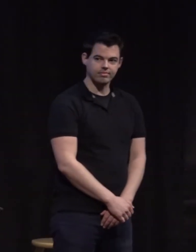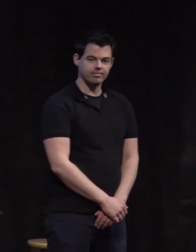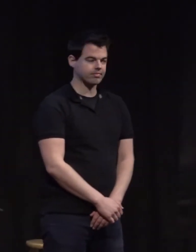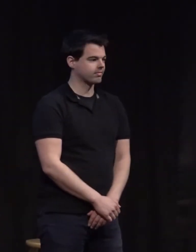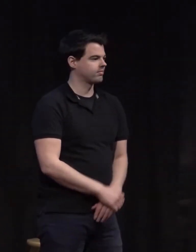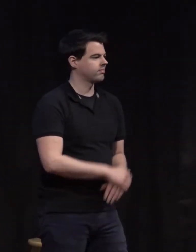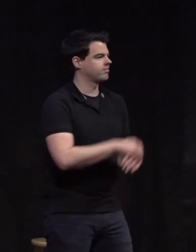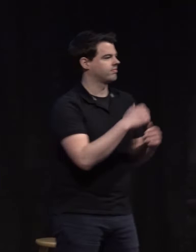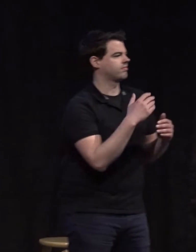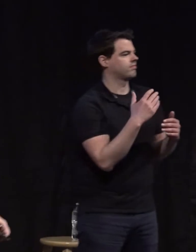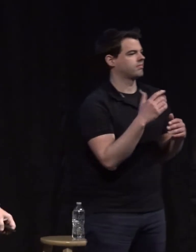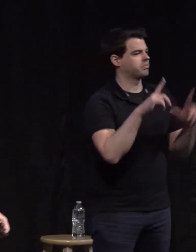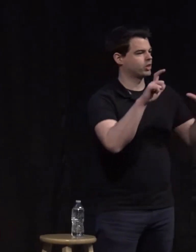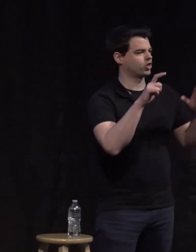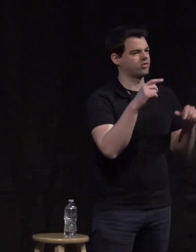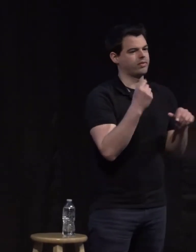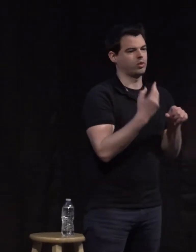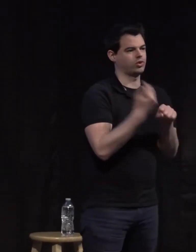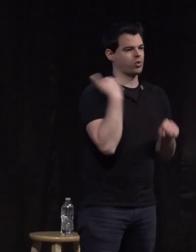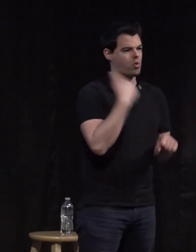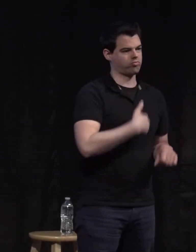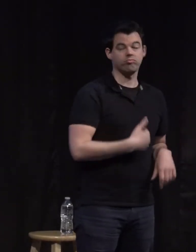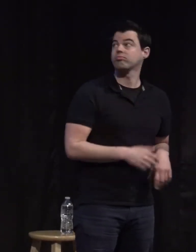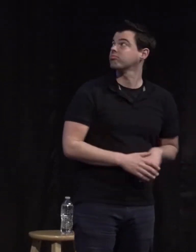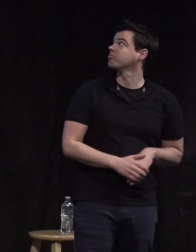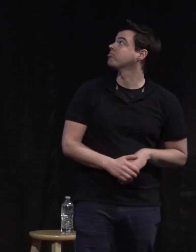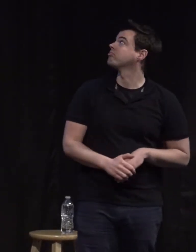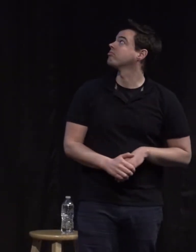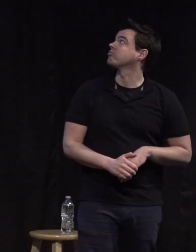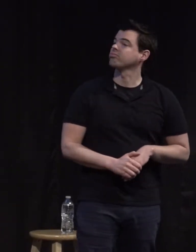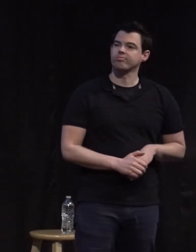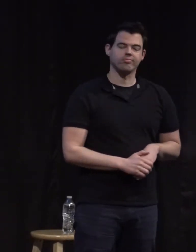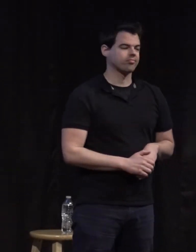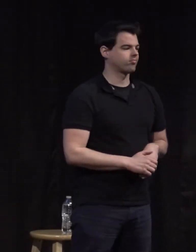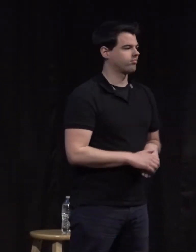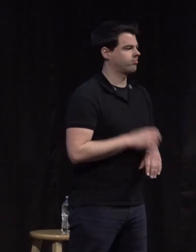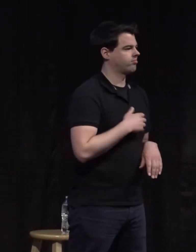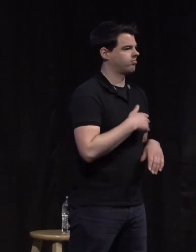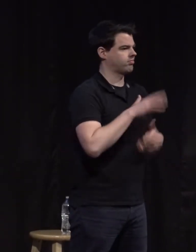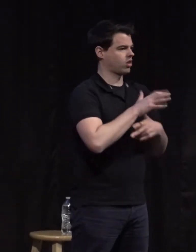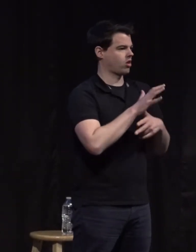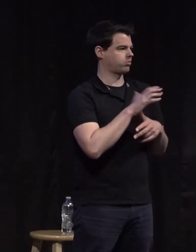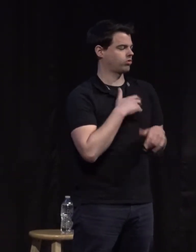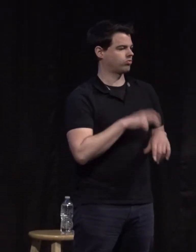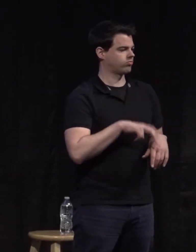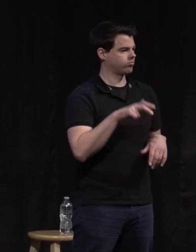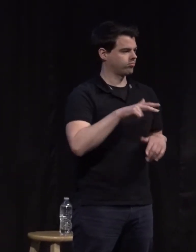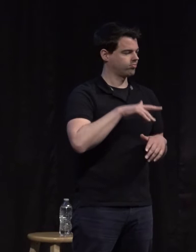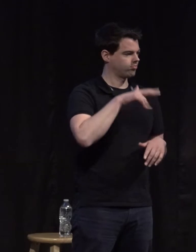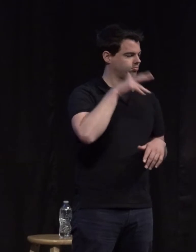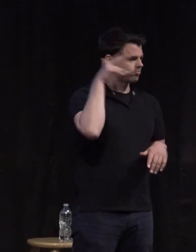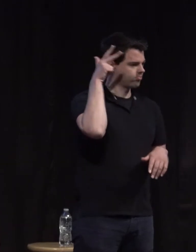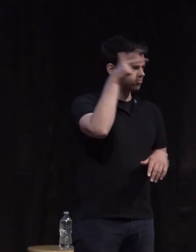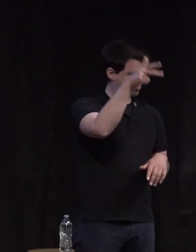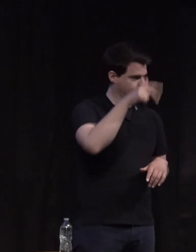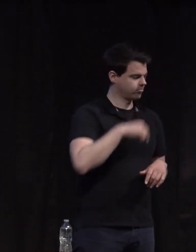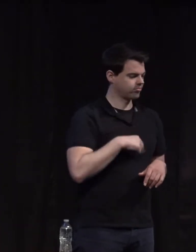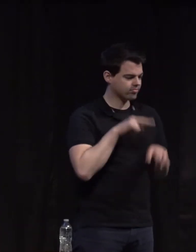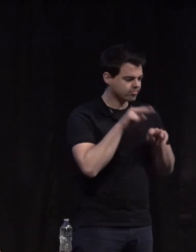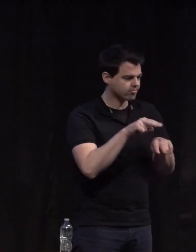took this photograph a few years ago. I was sitting in the back seat of a helicopter that had no